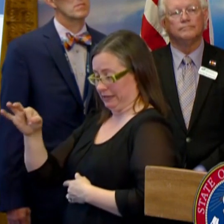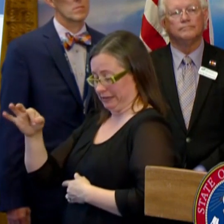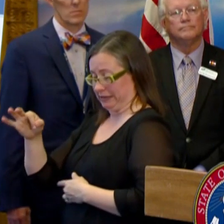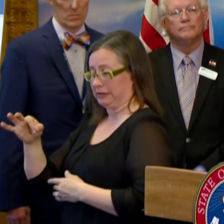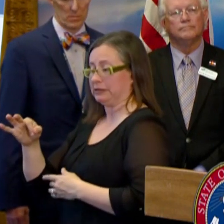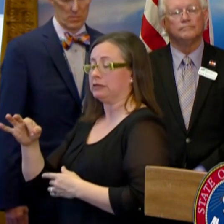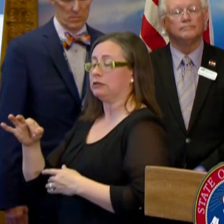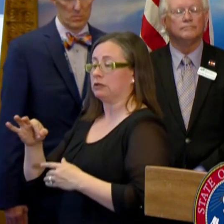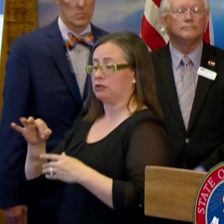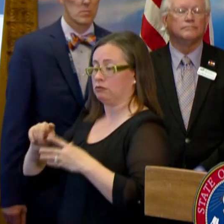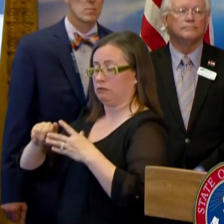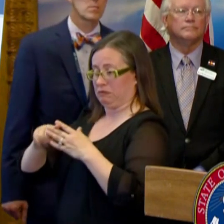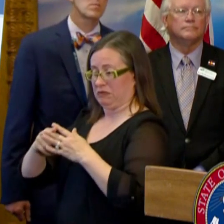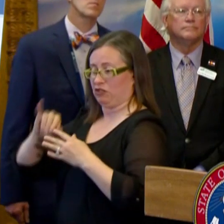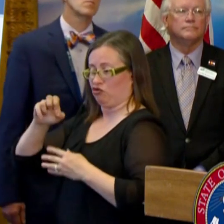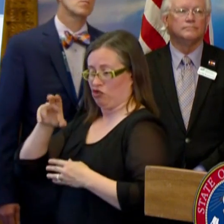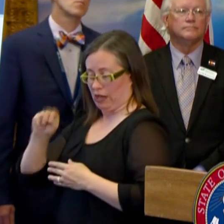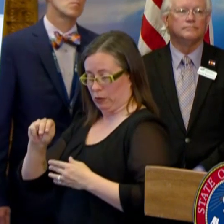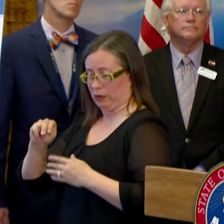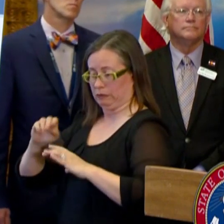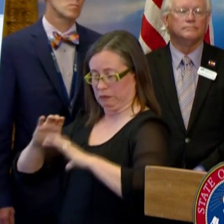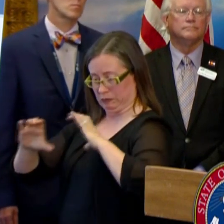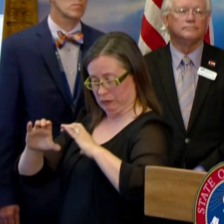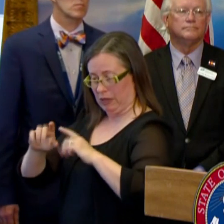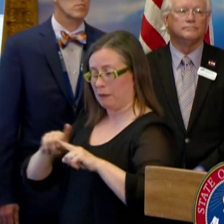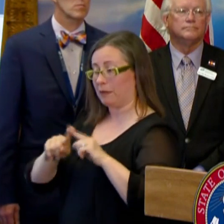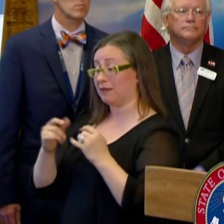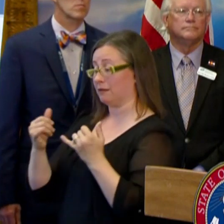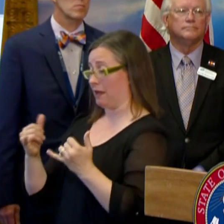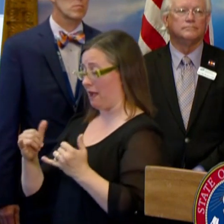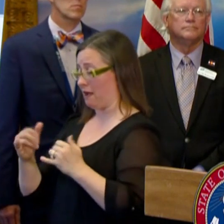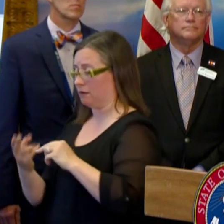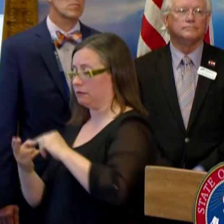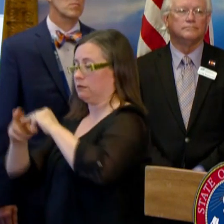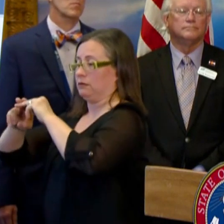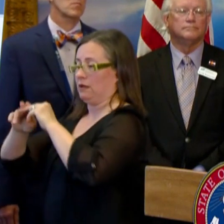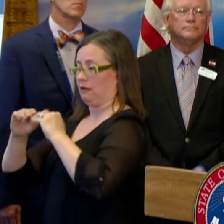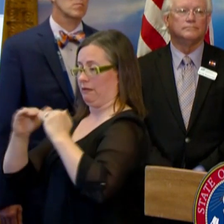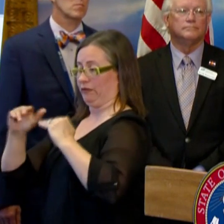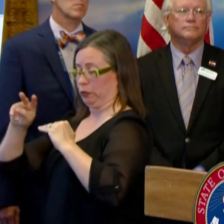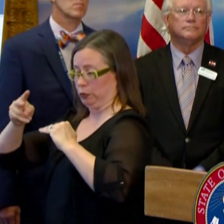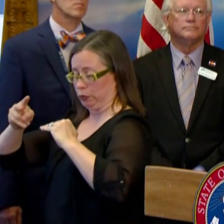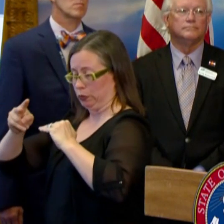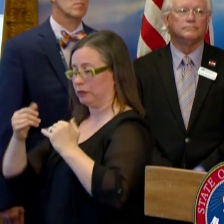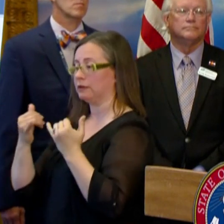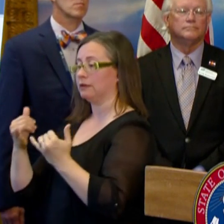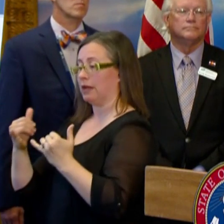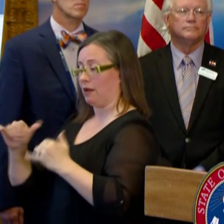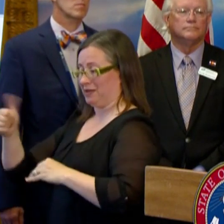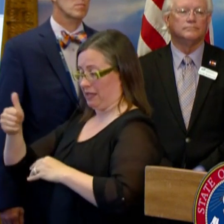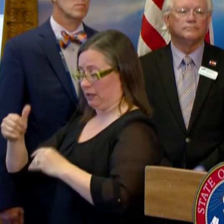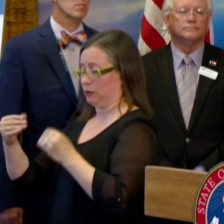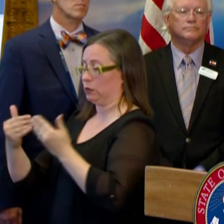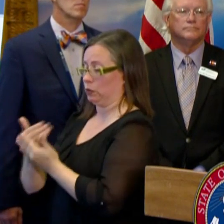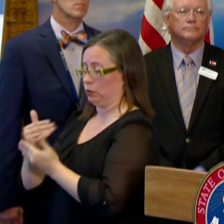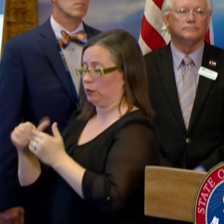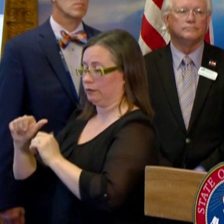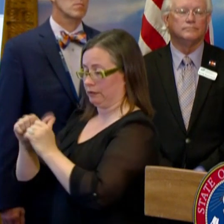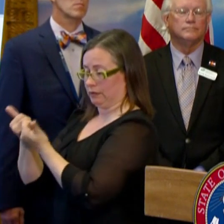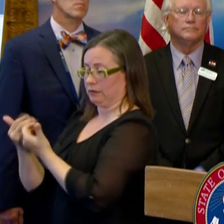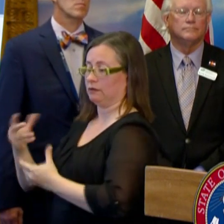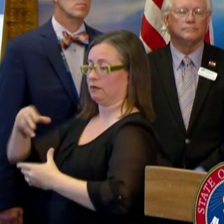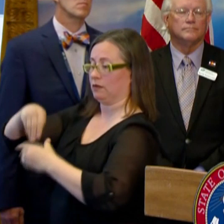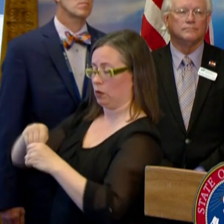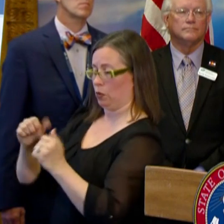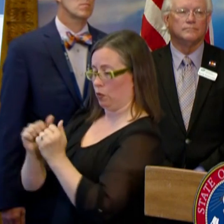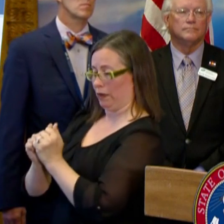second highest level. As I said, 10 state agencies are now engaged, operating from the State's Emergency Operations Center, and we'll